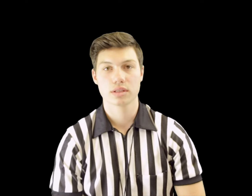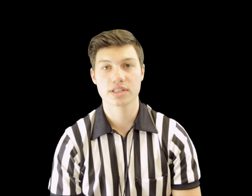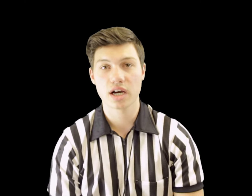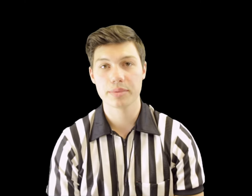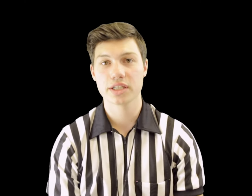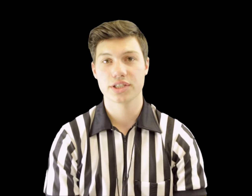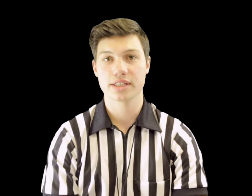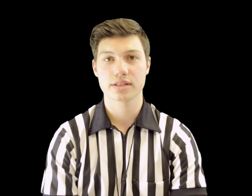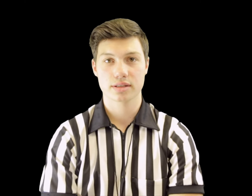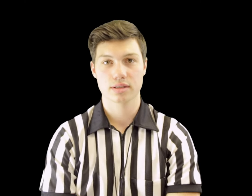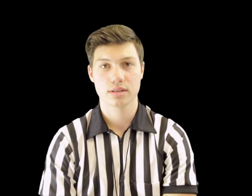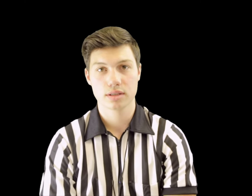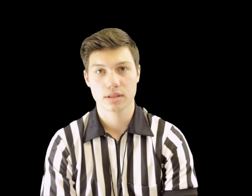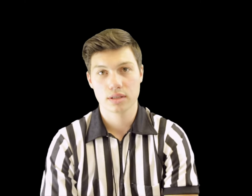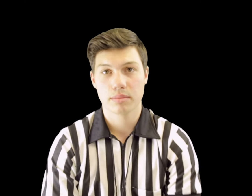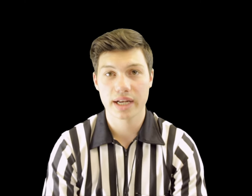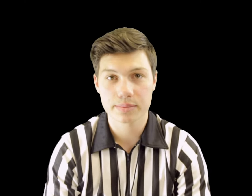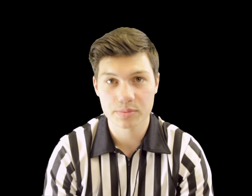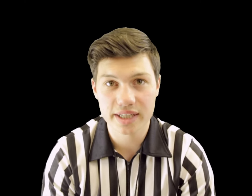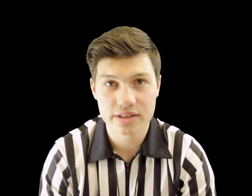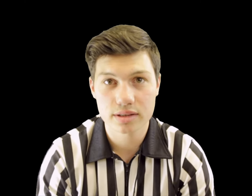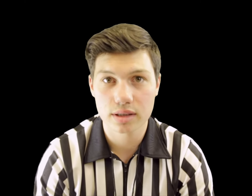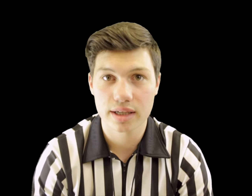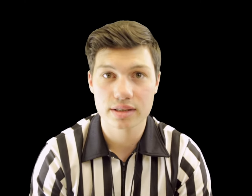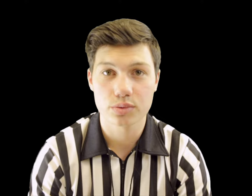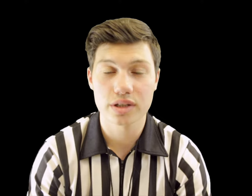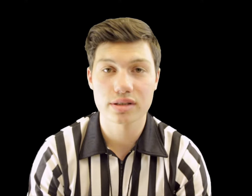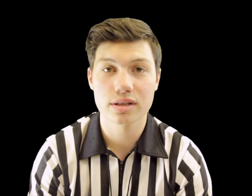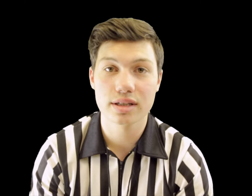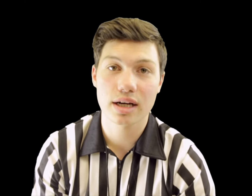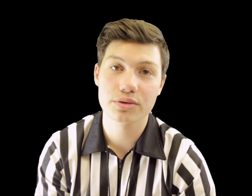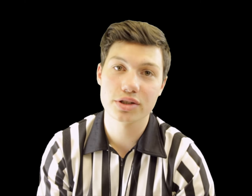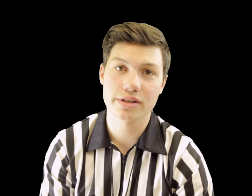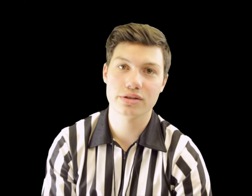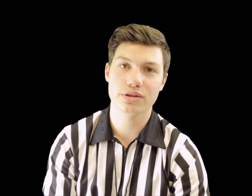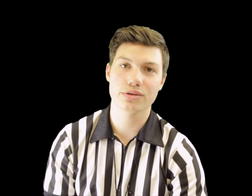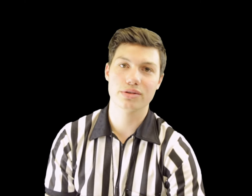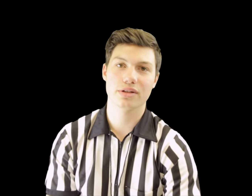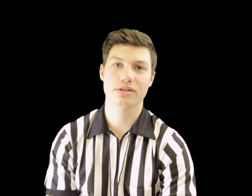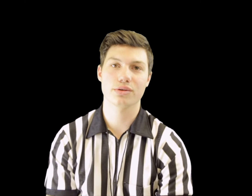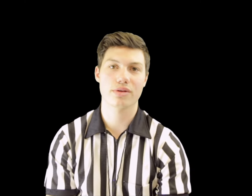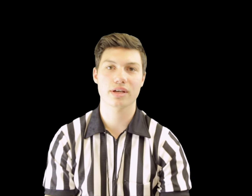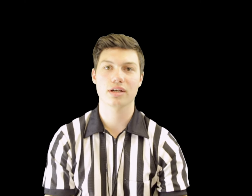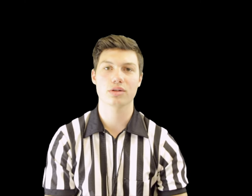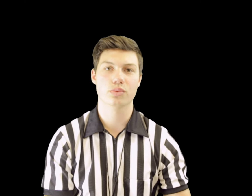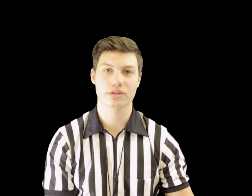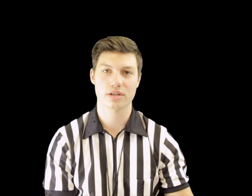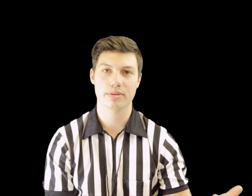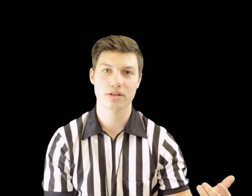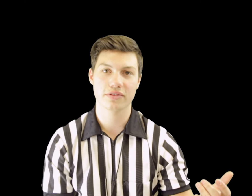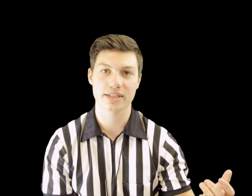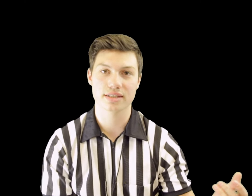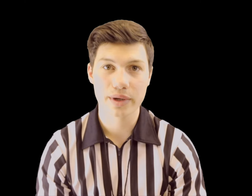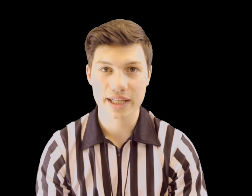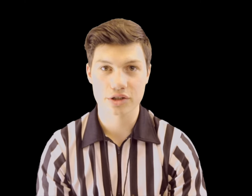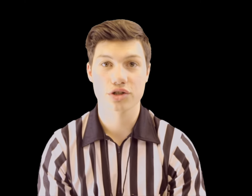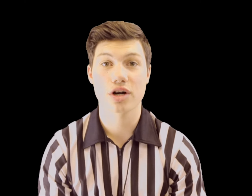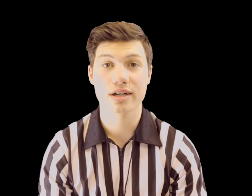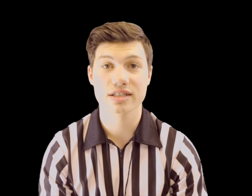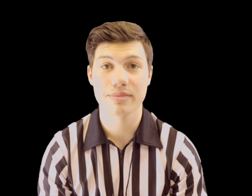Saw VHS. My name's Mason, and recently I was just introduced to this new thing called World Star Pillow Fights. We got the strongest man